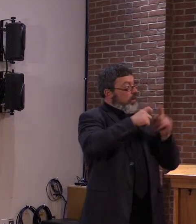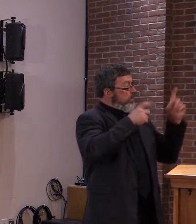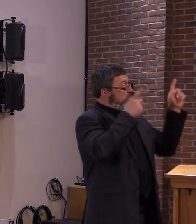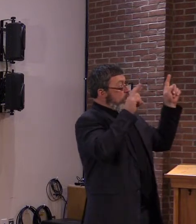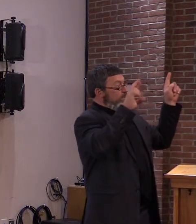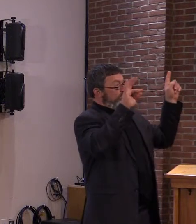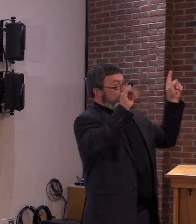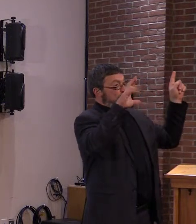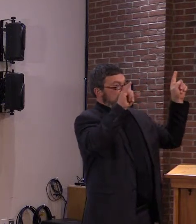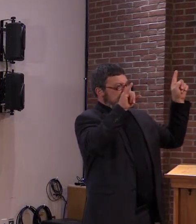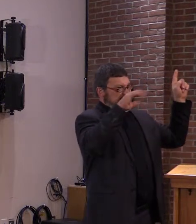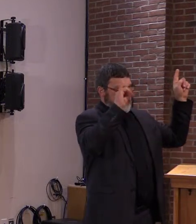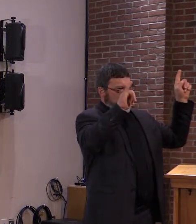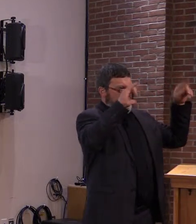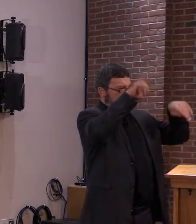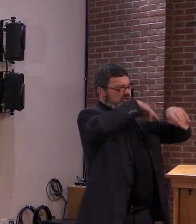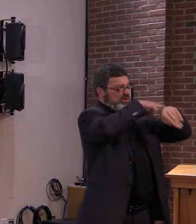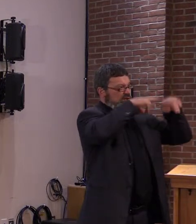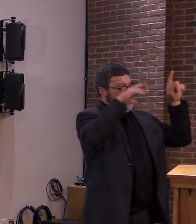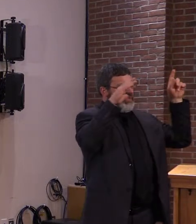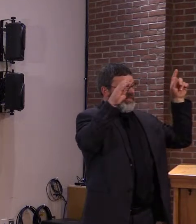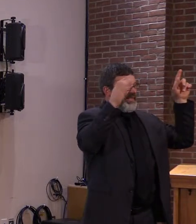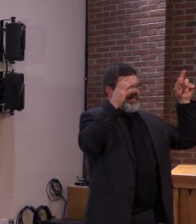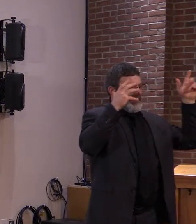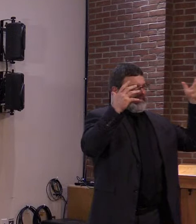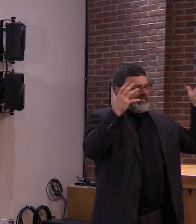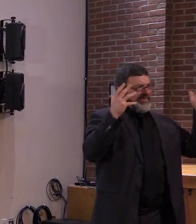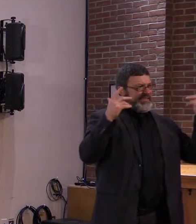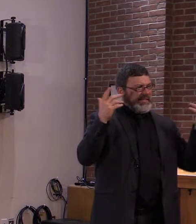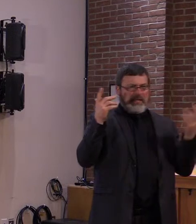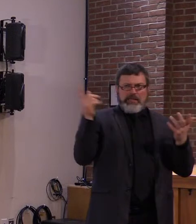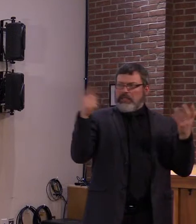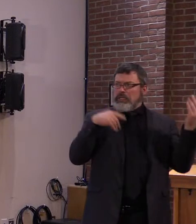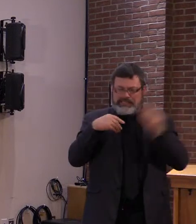very reality-based at this point. So stay tuned.